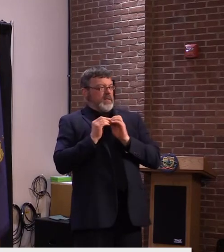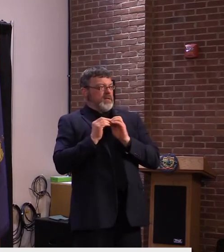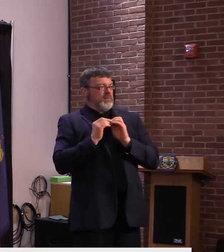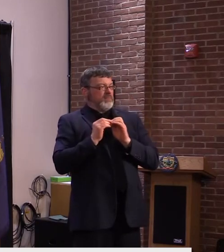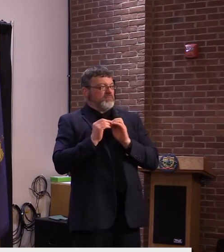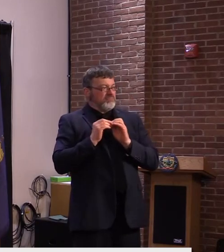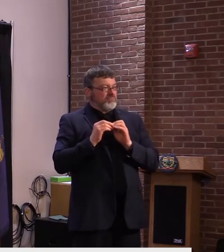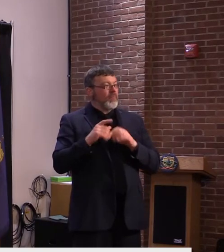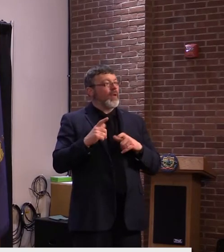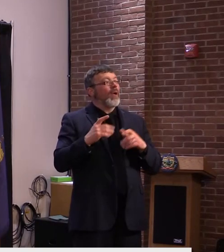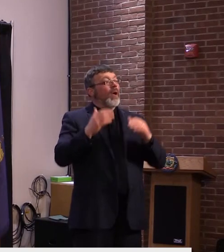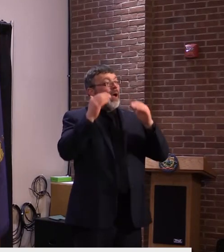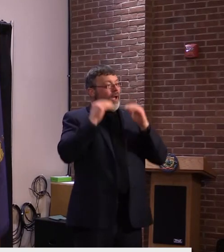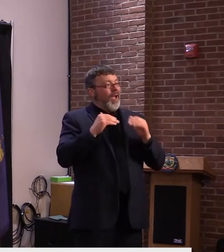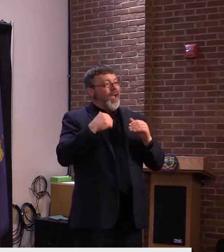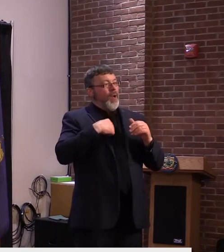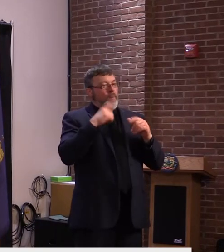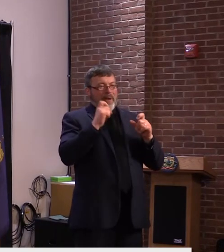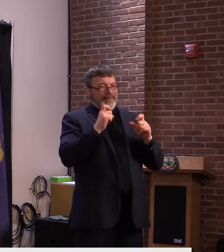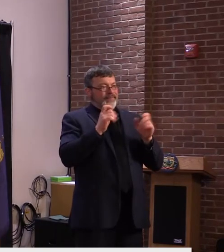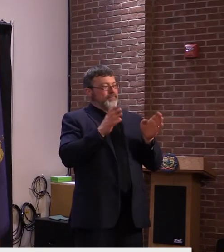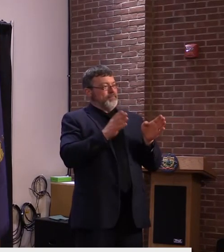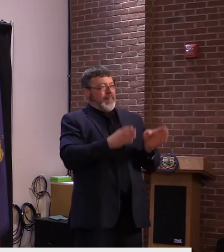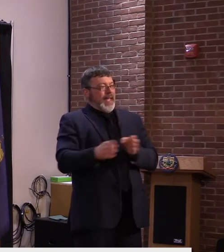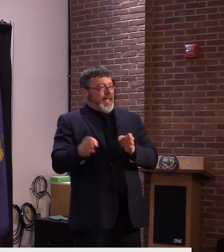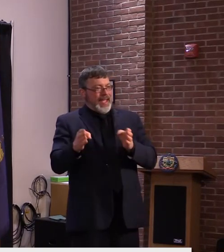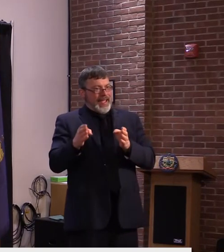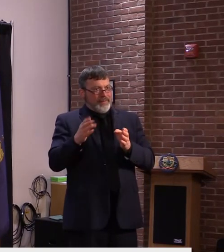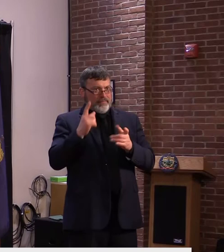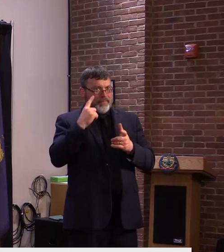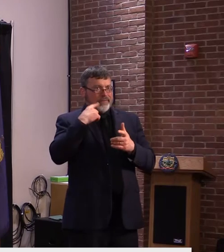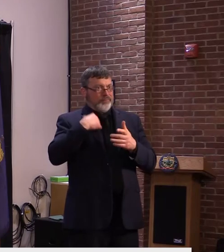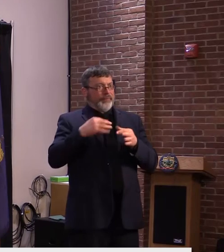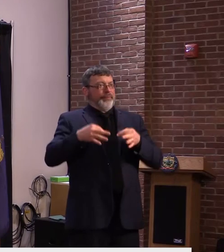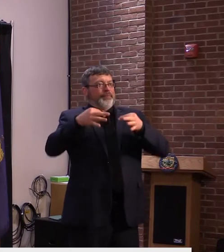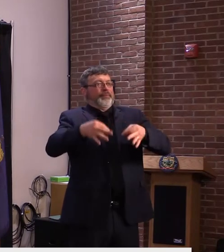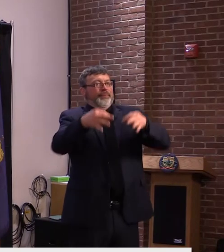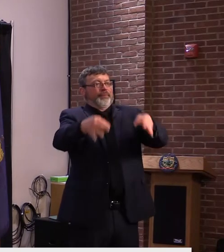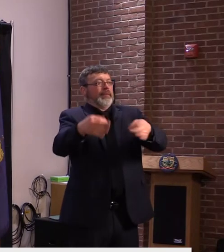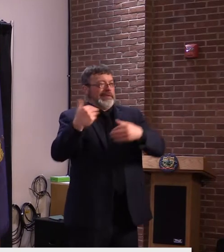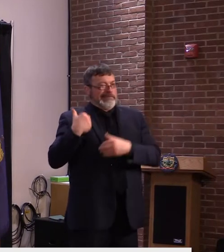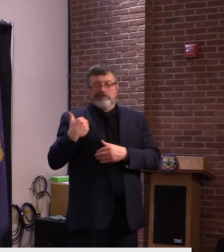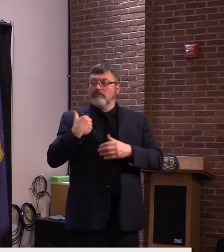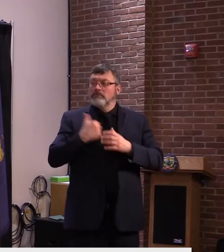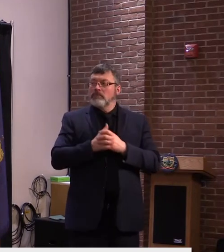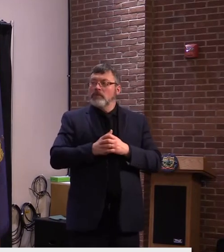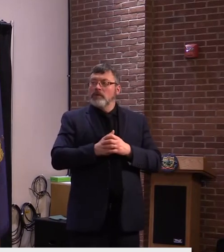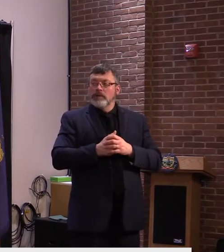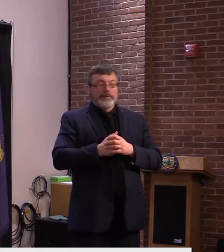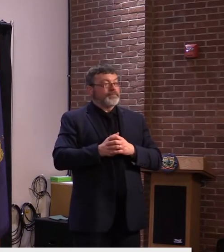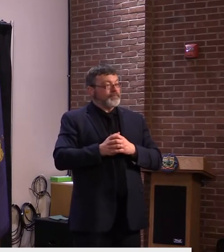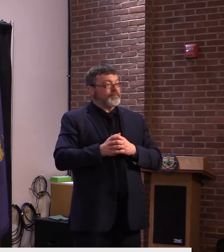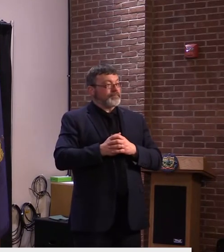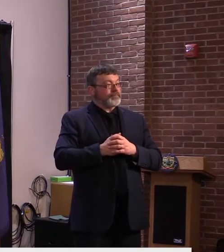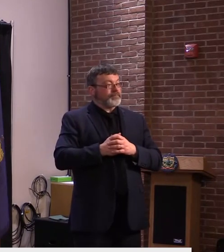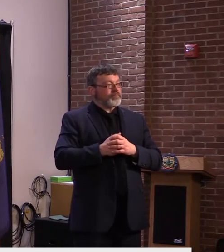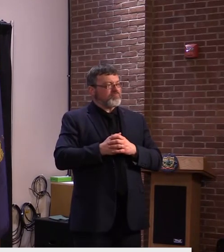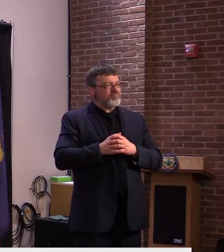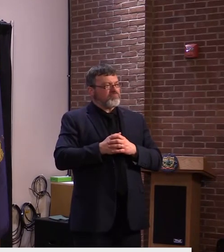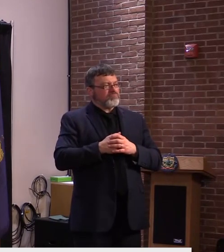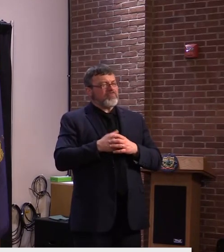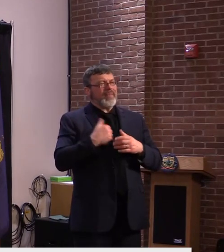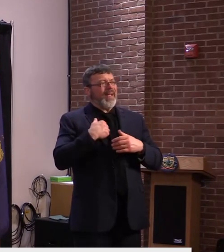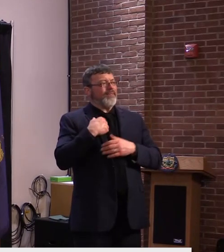to be reorganized because it had been some time since previous meeting. There are one or two members that need